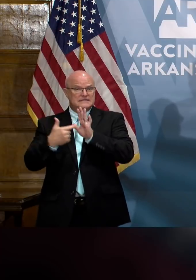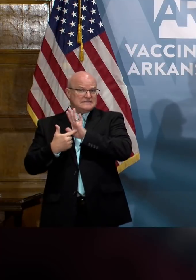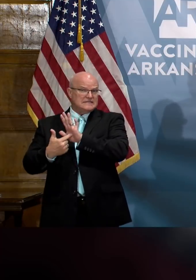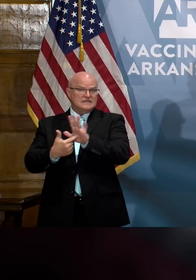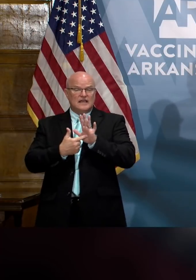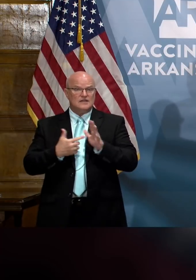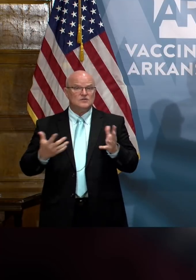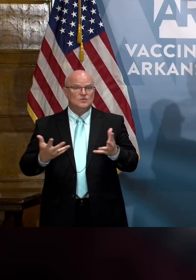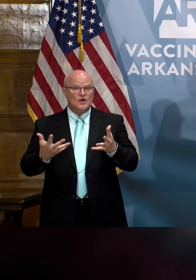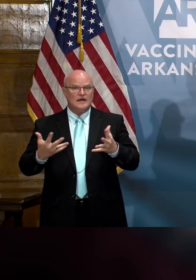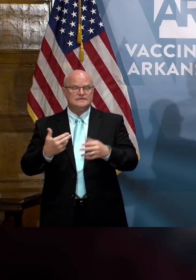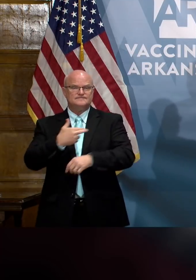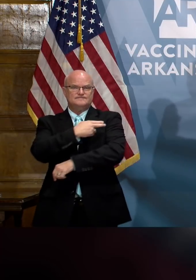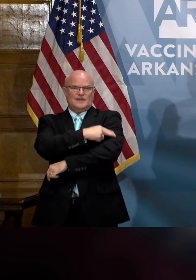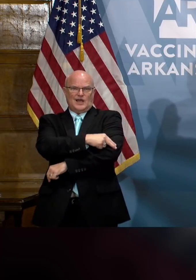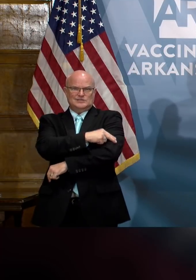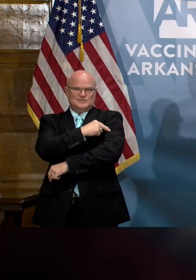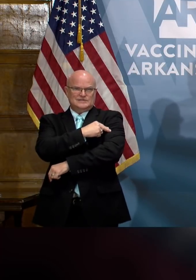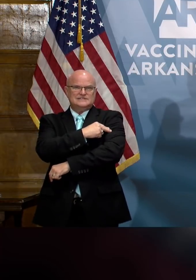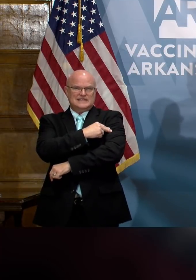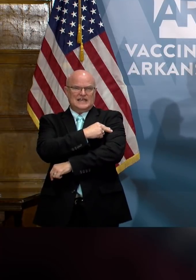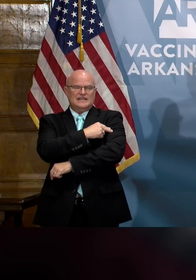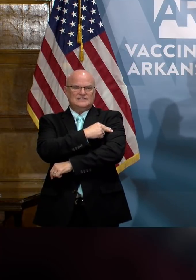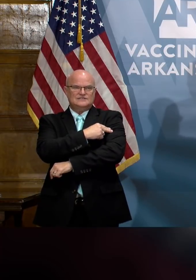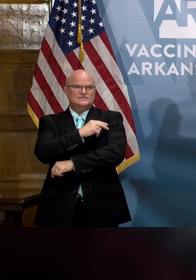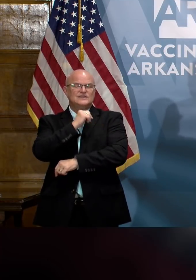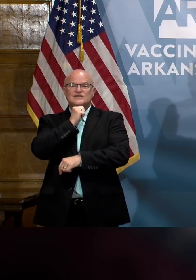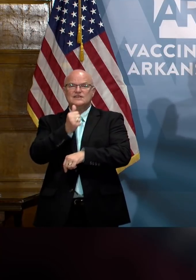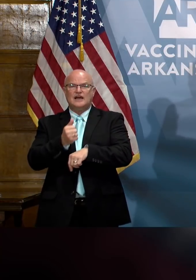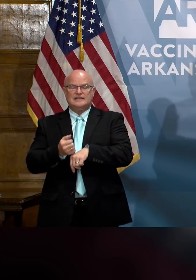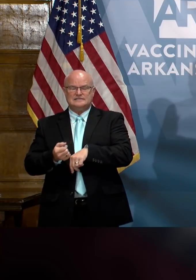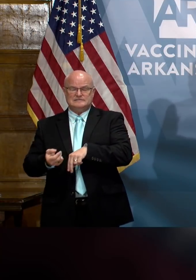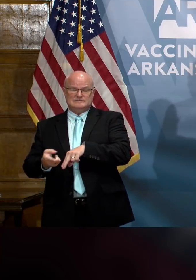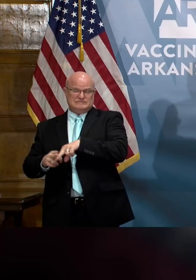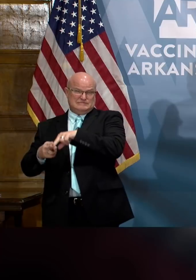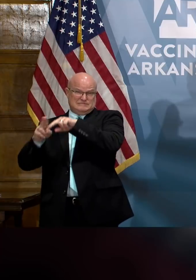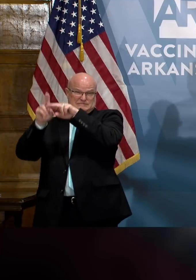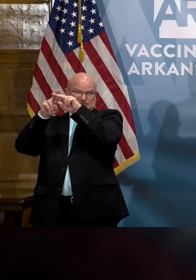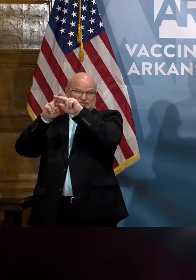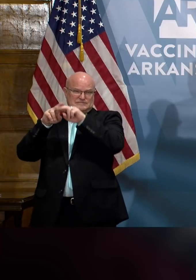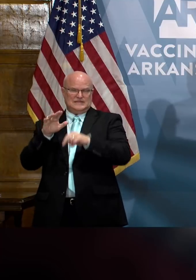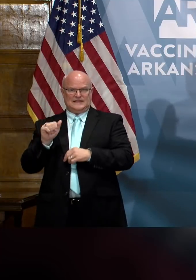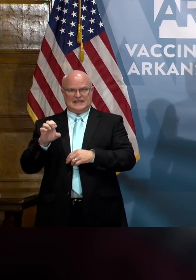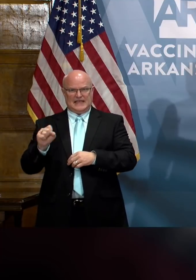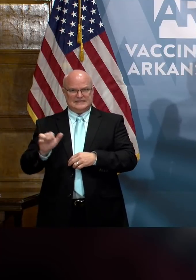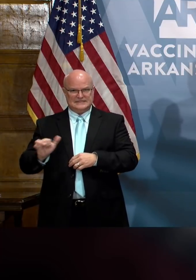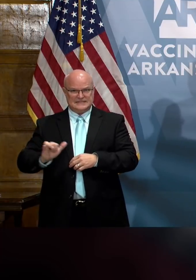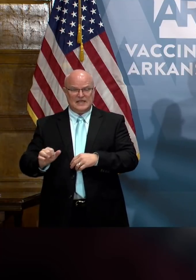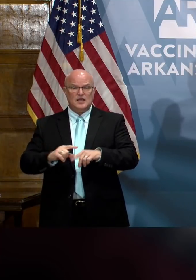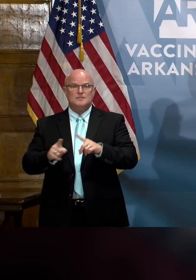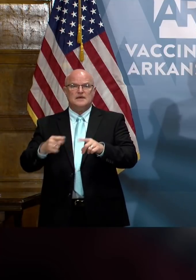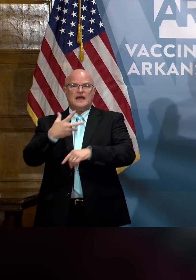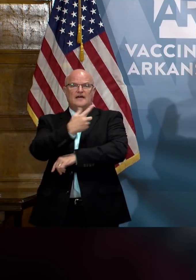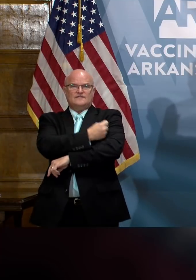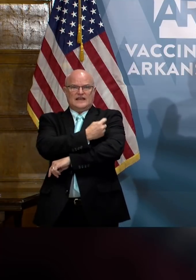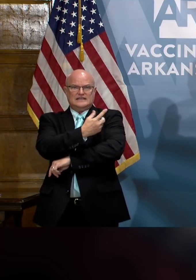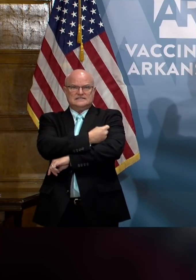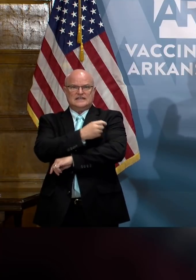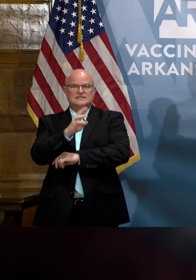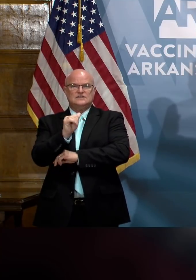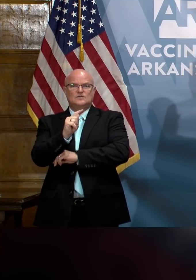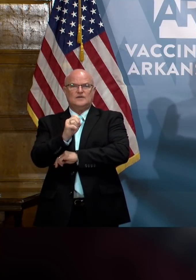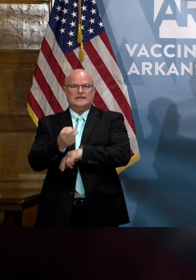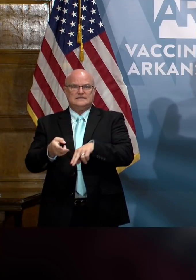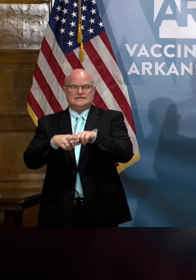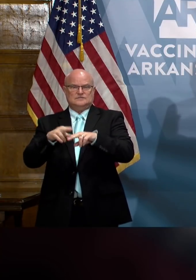indicator is that our hospitalizations are not going up at the same rate as the cases, and that's because our vaccination rate has